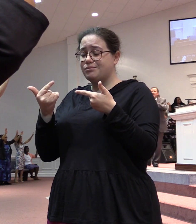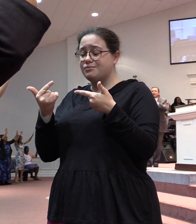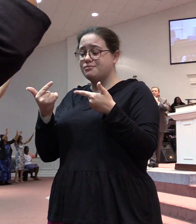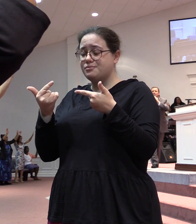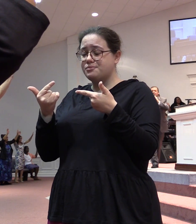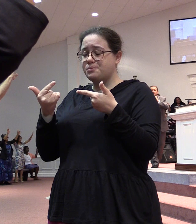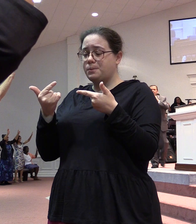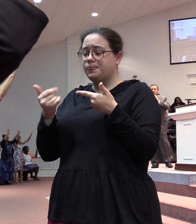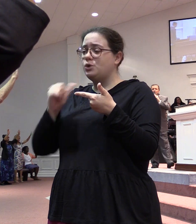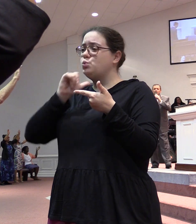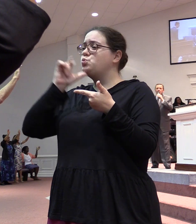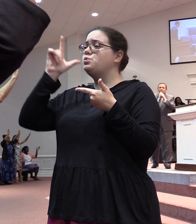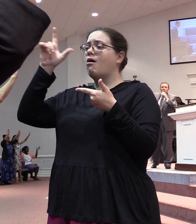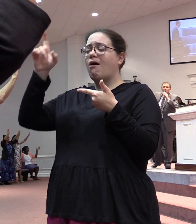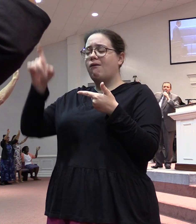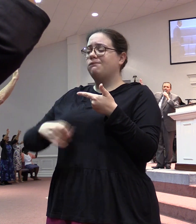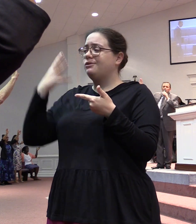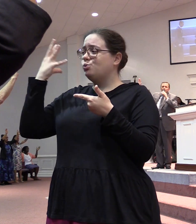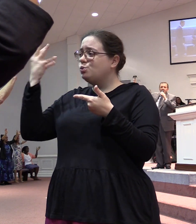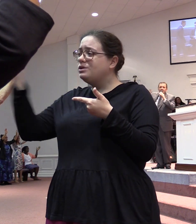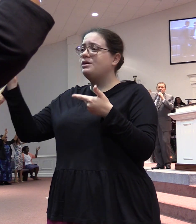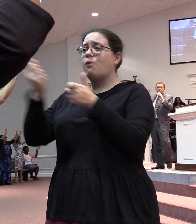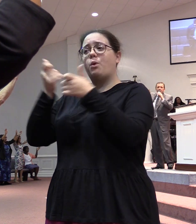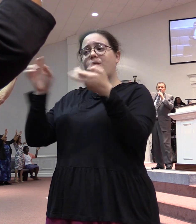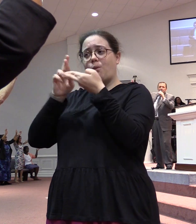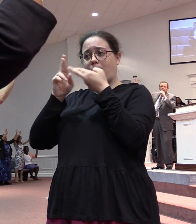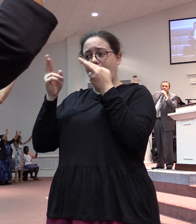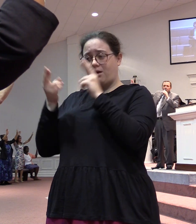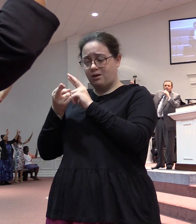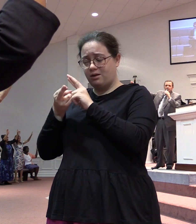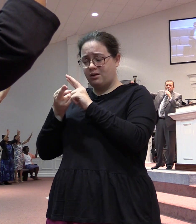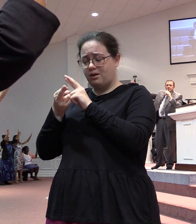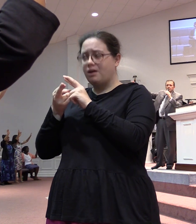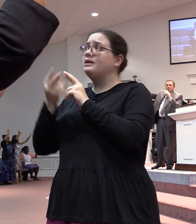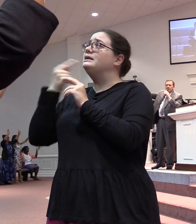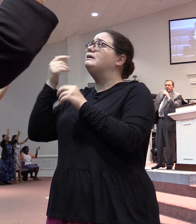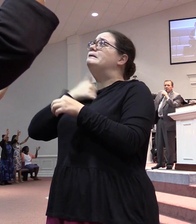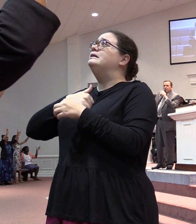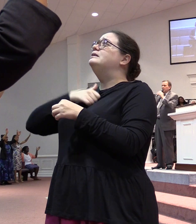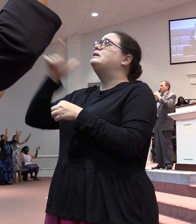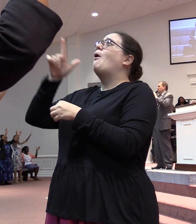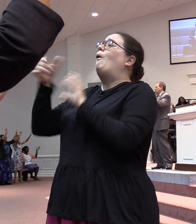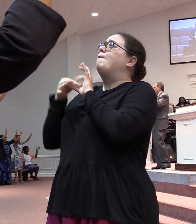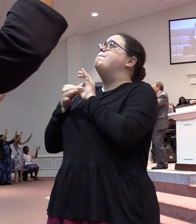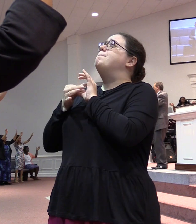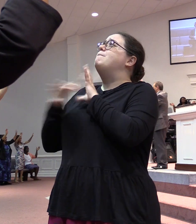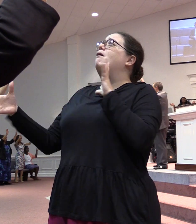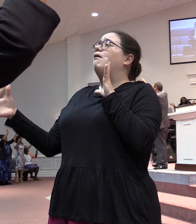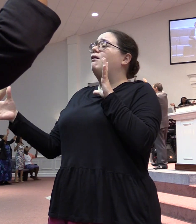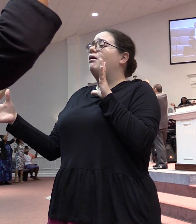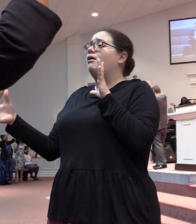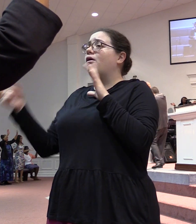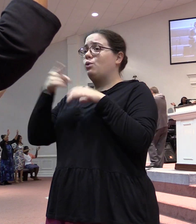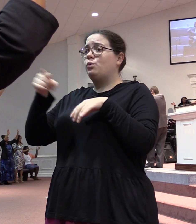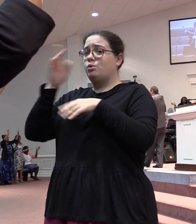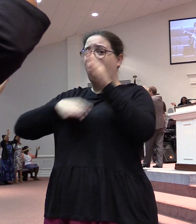You do not have to leave here without repenting of those sins. There, you with your hands raised,